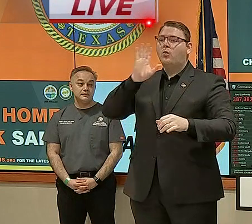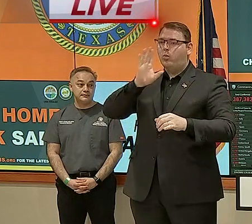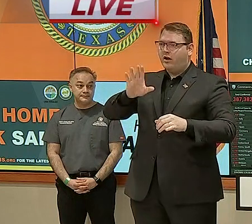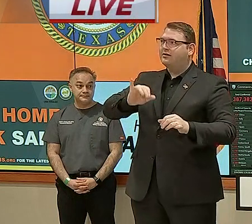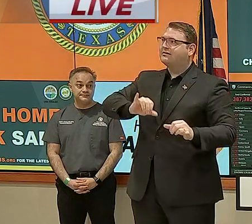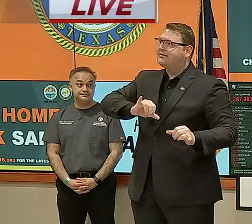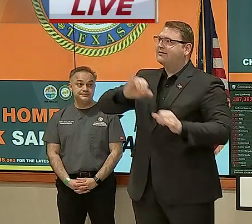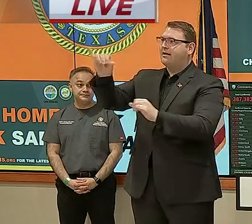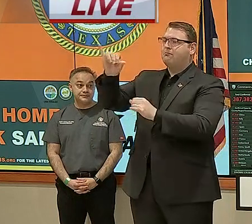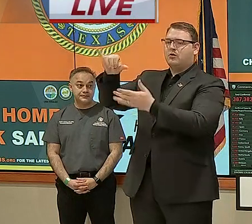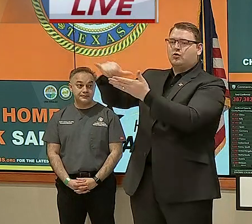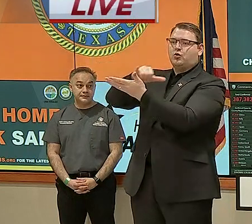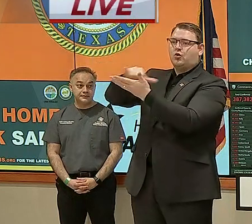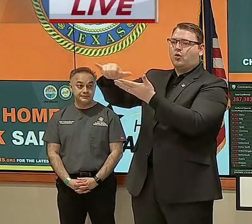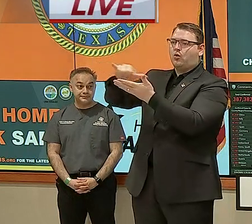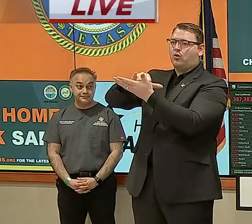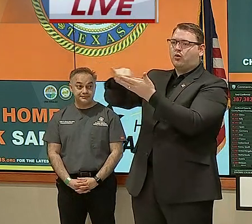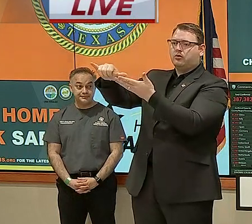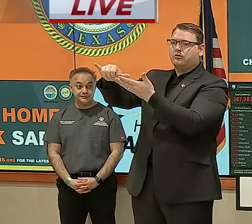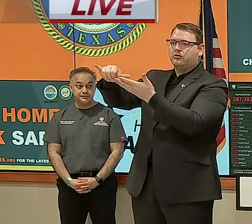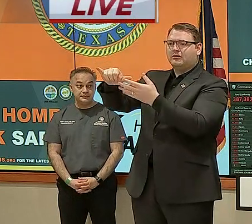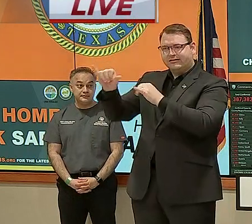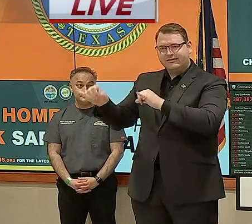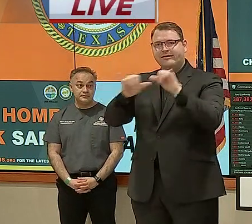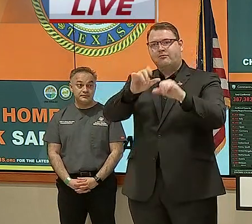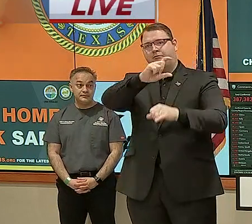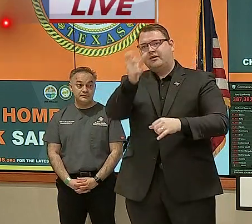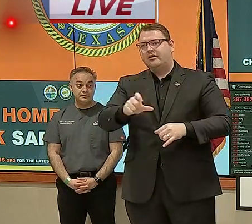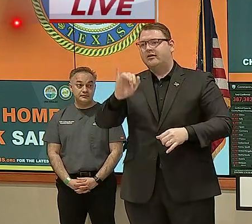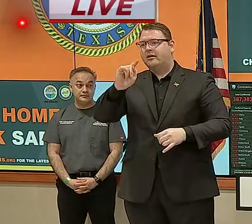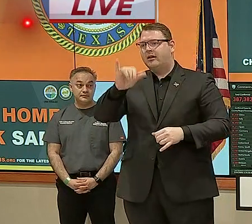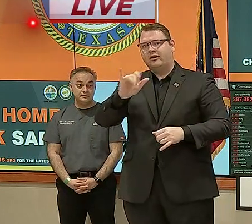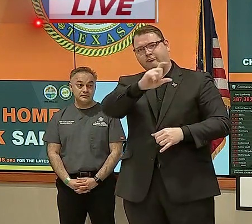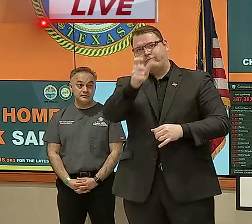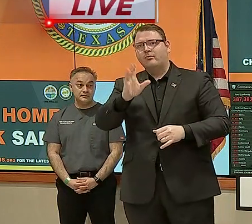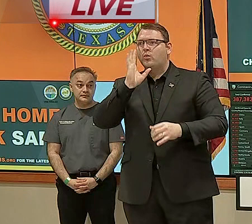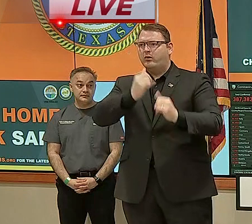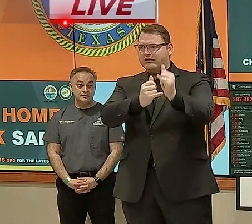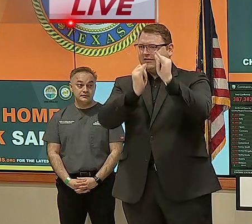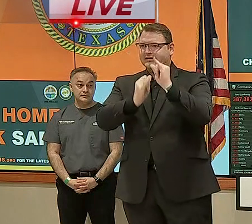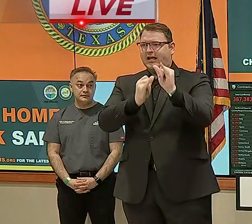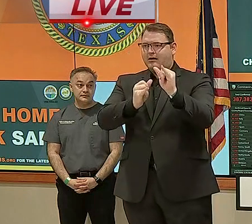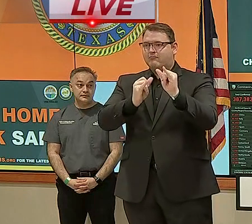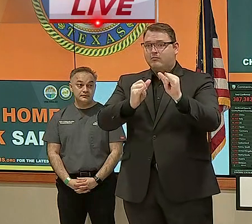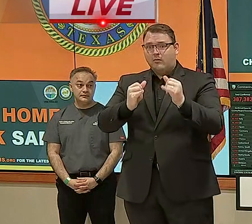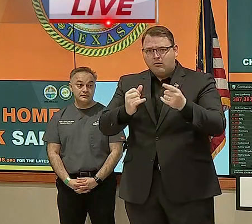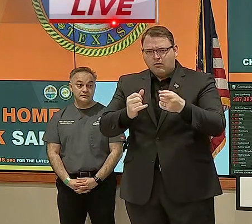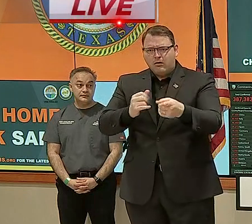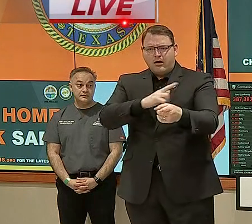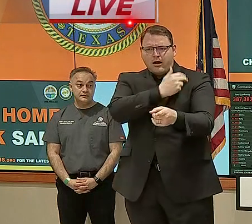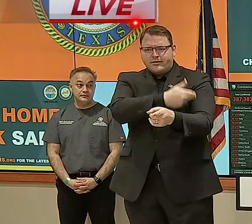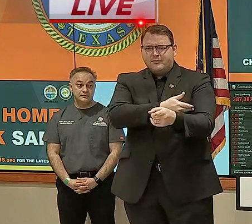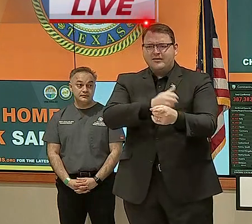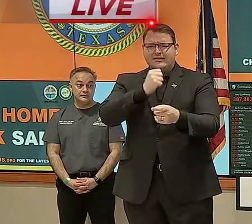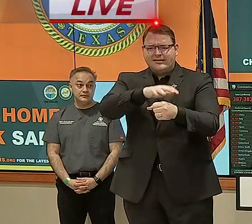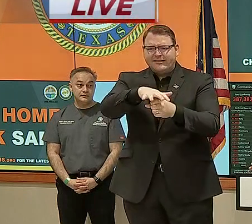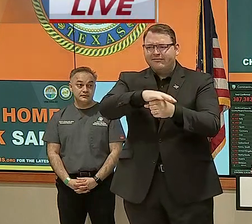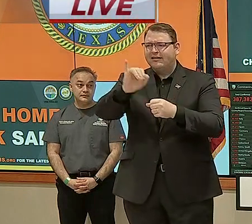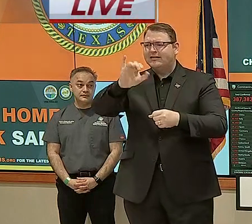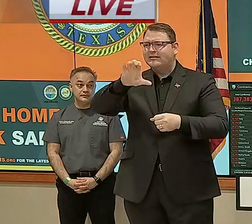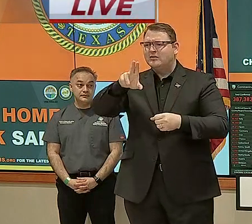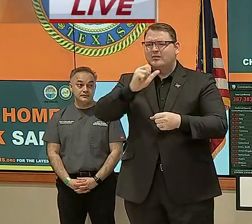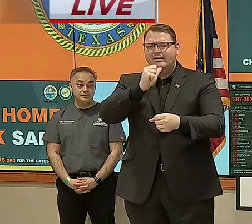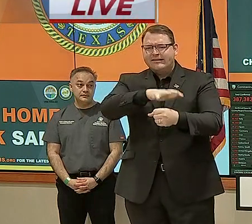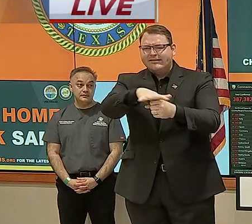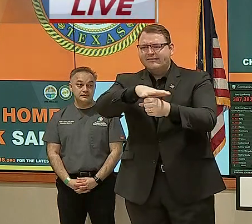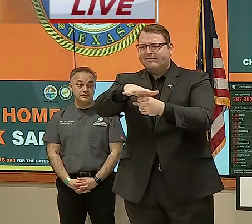towards, that Italy is at, where we simply run out of ICU space, regardless of the surge capacity that each of them and all of